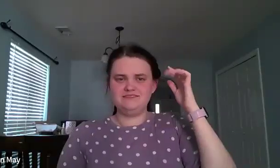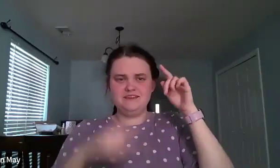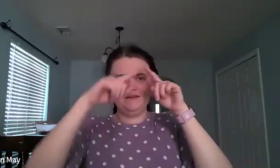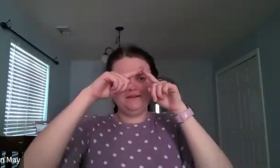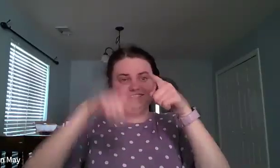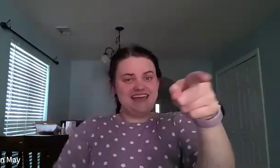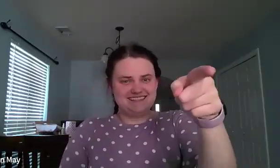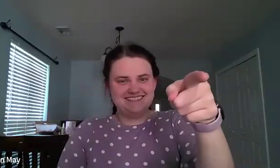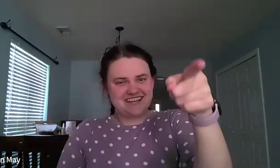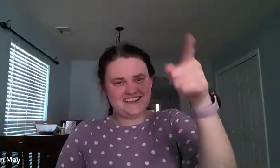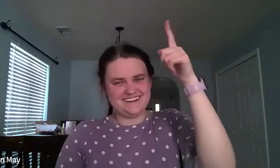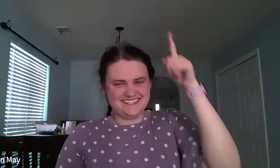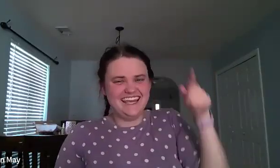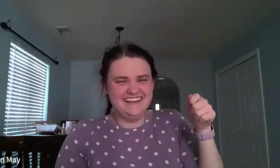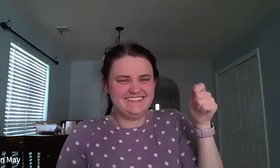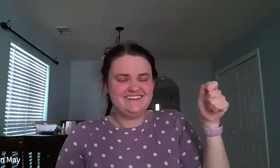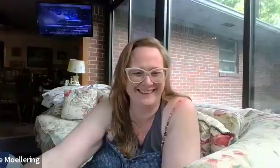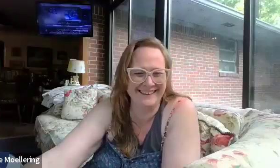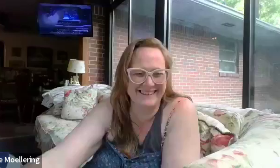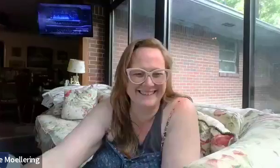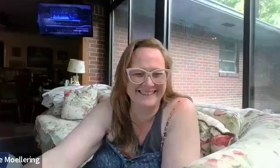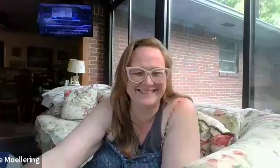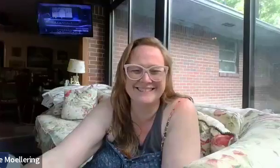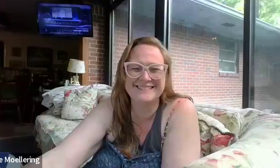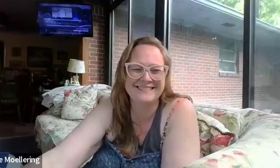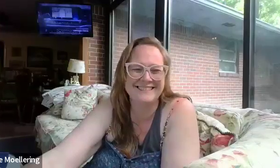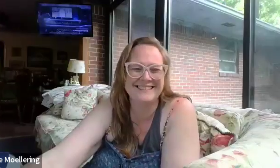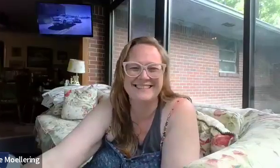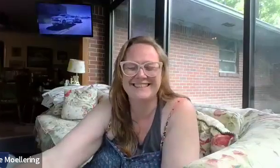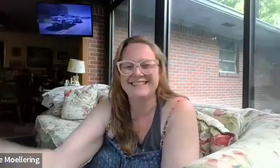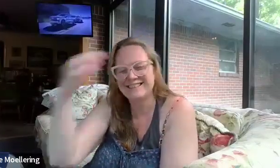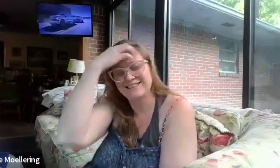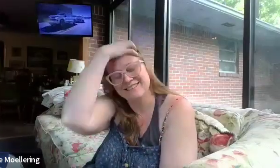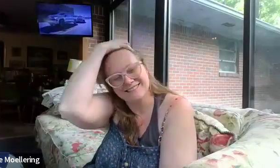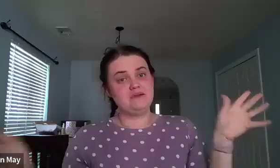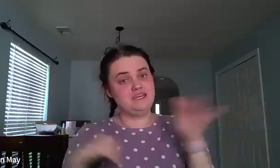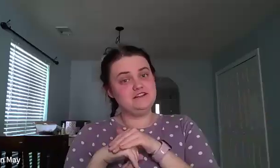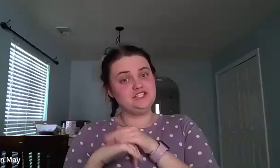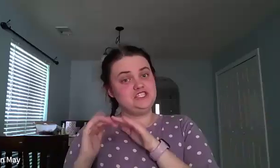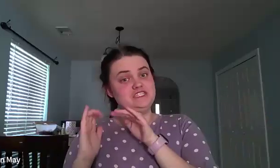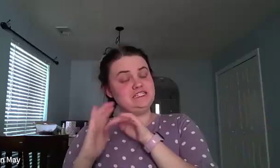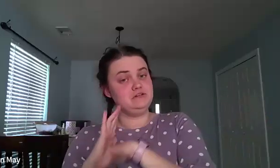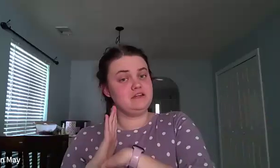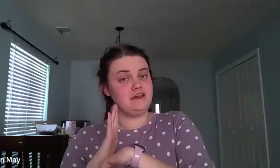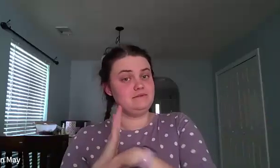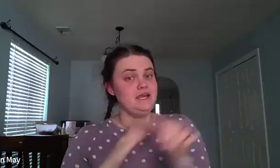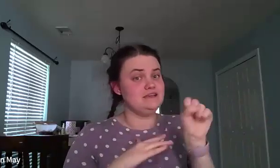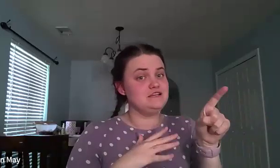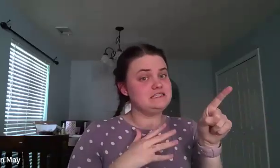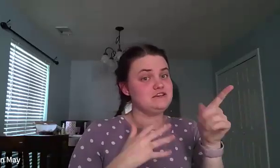Shakers? Shakers? Yes, shakers. Okay. You hold on the stick and cheer them. Guys, I told you, okay, my English is just deteriorated. My ASL skills